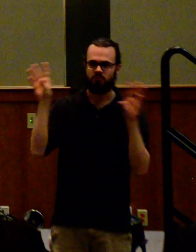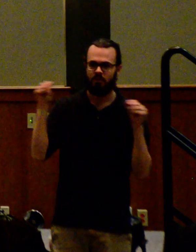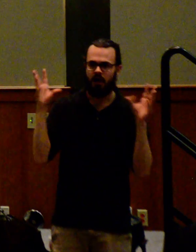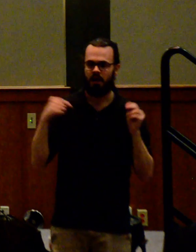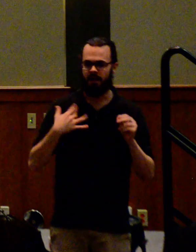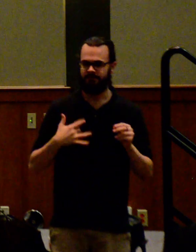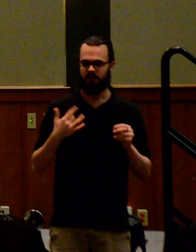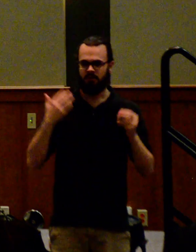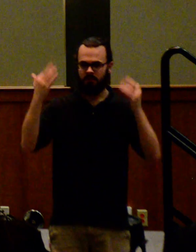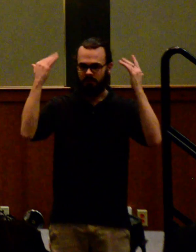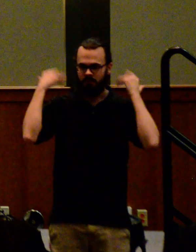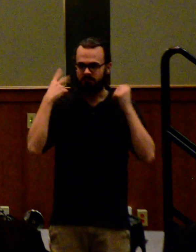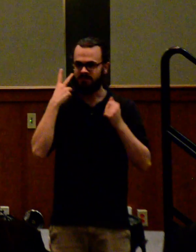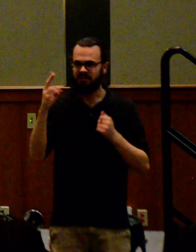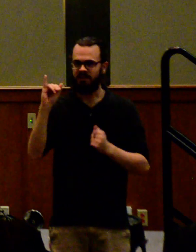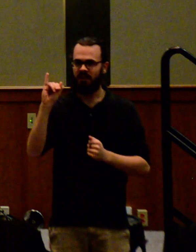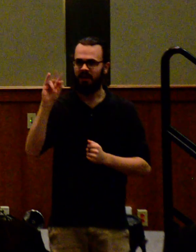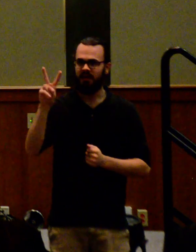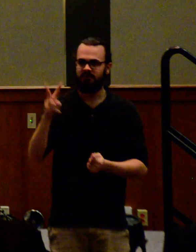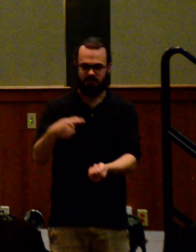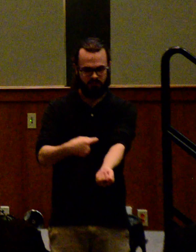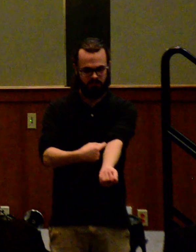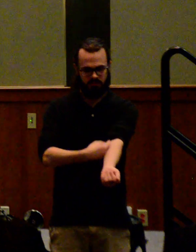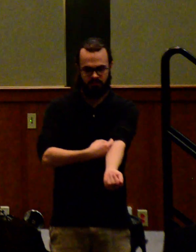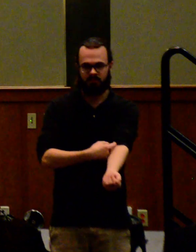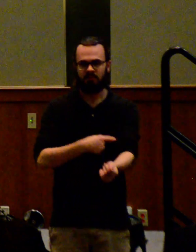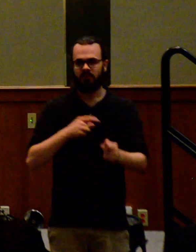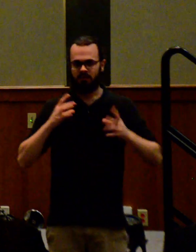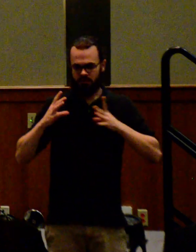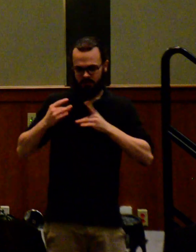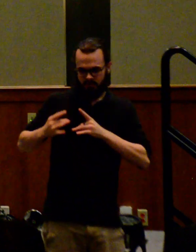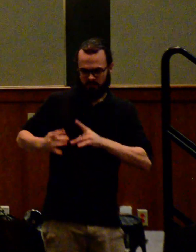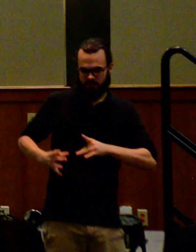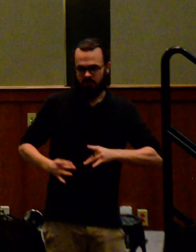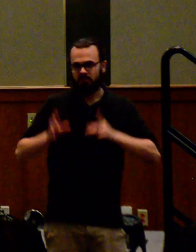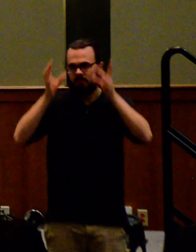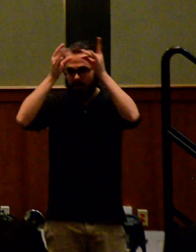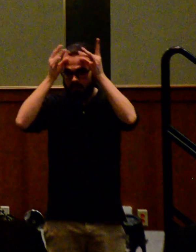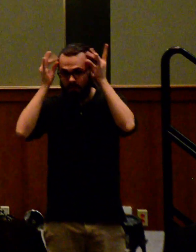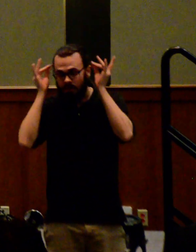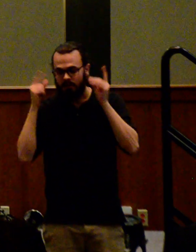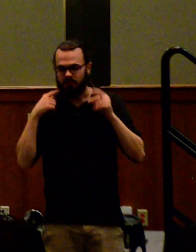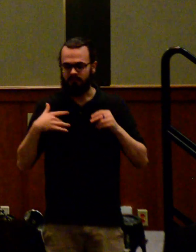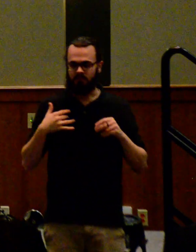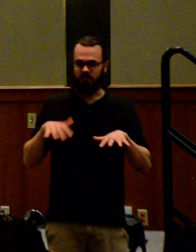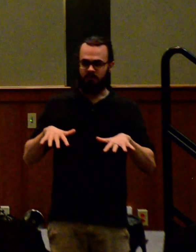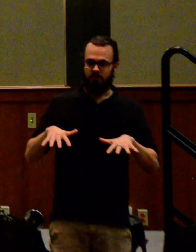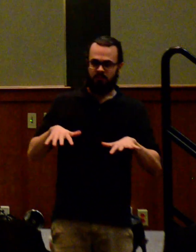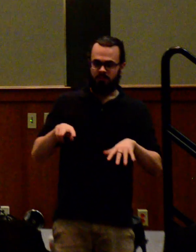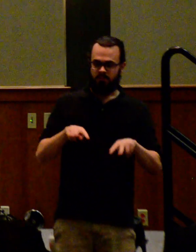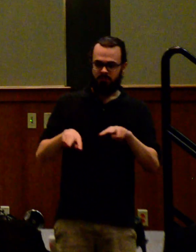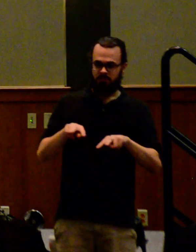there. The next morning, I had an organic chemistry exam and I failed. That's when I